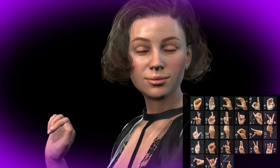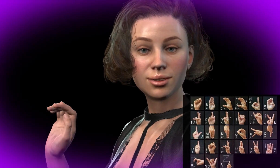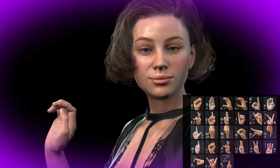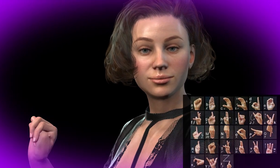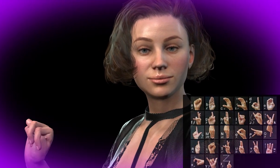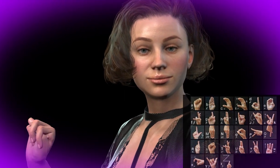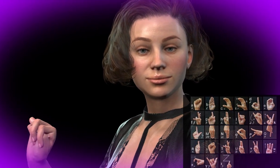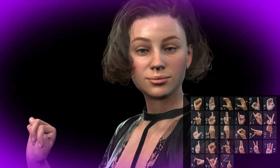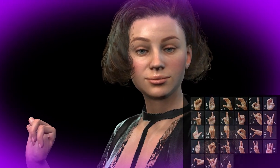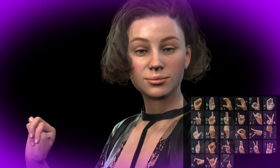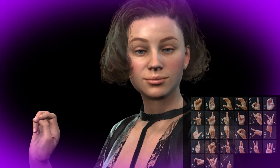Goodbye.